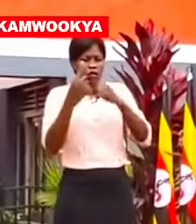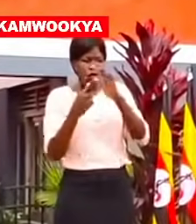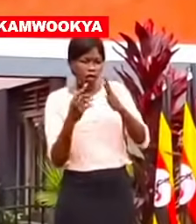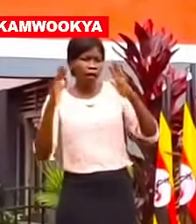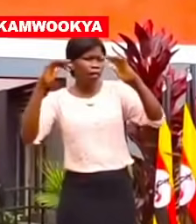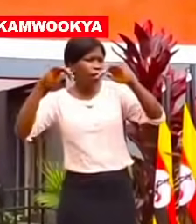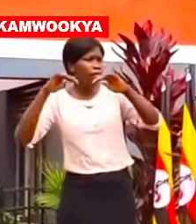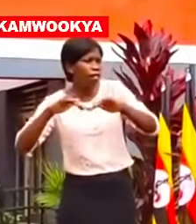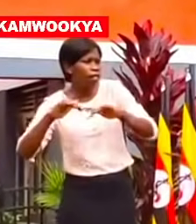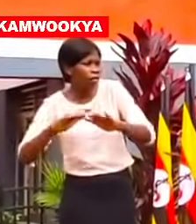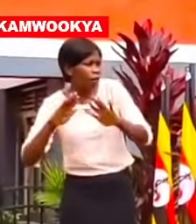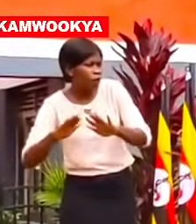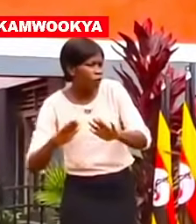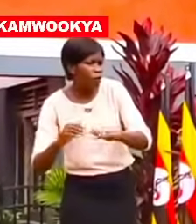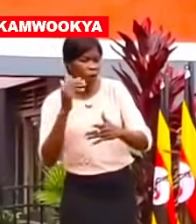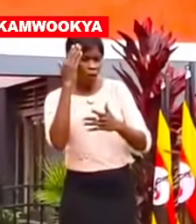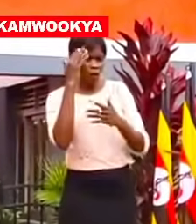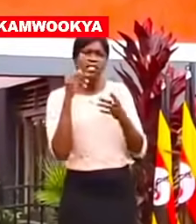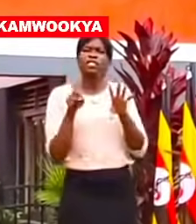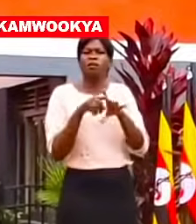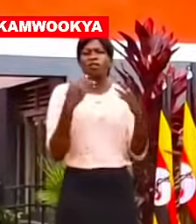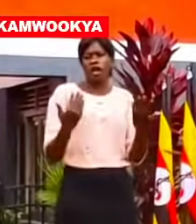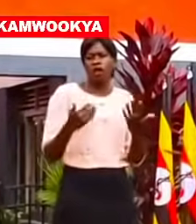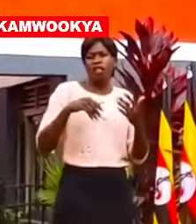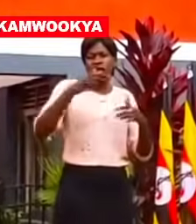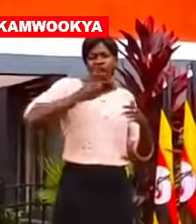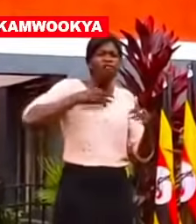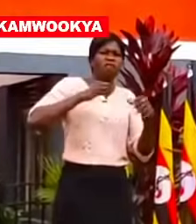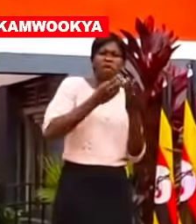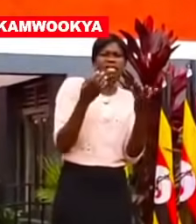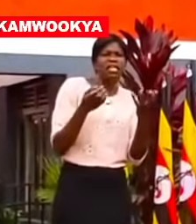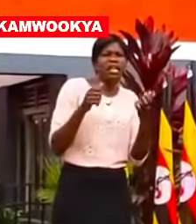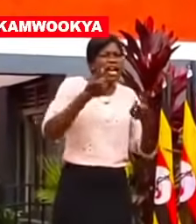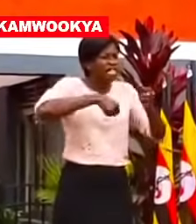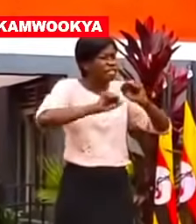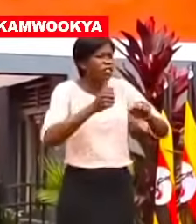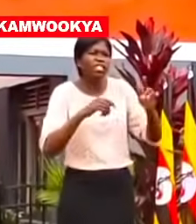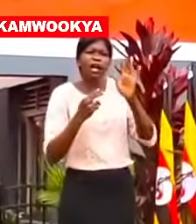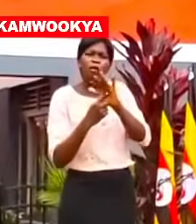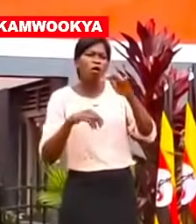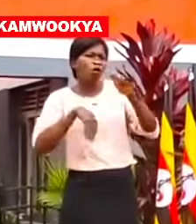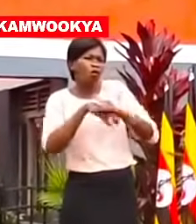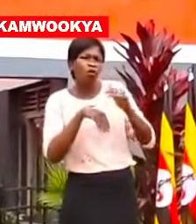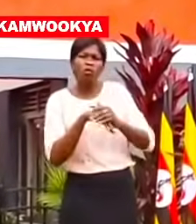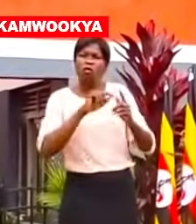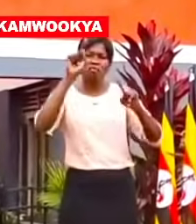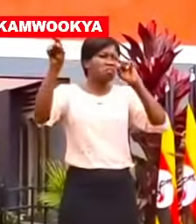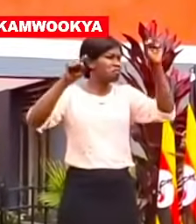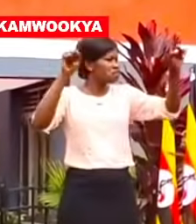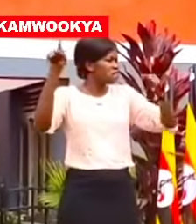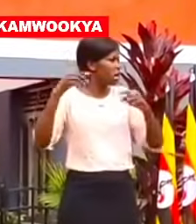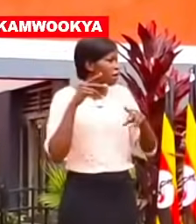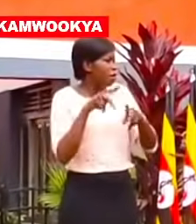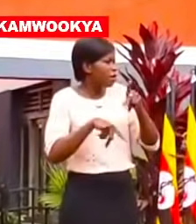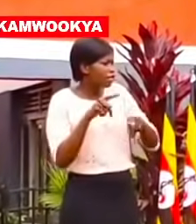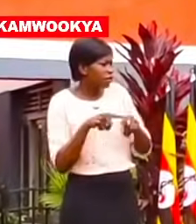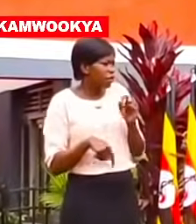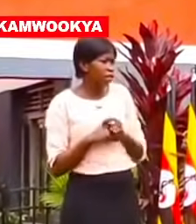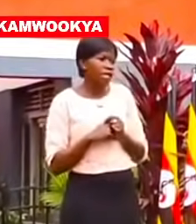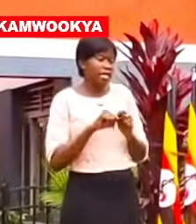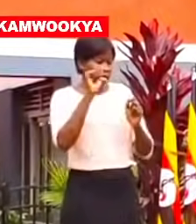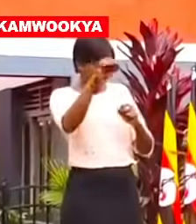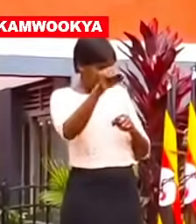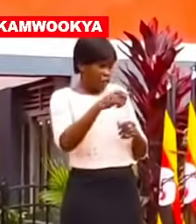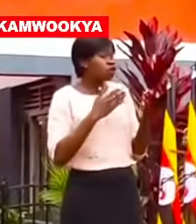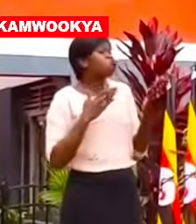attending. Why? Because they did what they were supposed to do. They made sure a large chunk of their population gets vaccinated. And